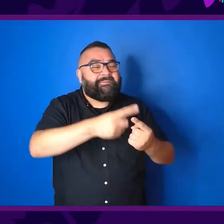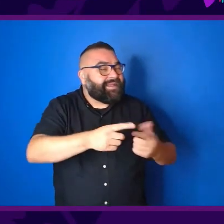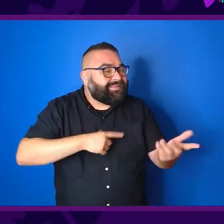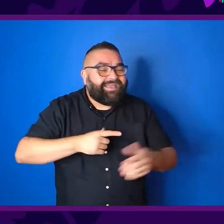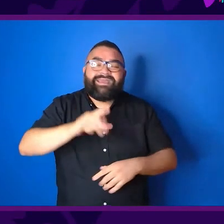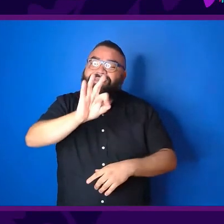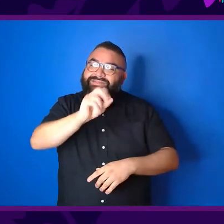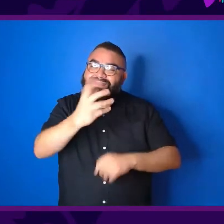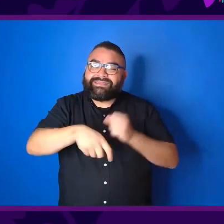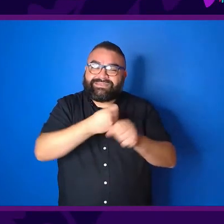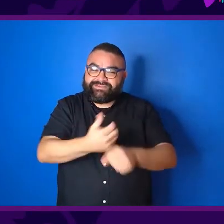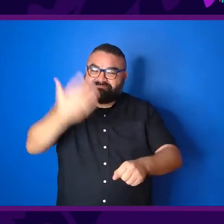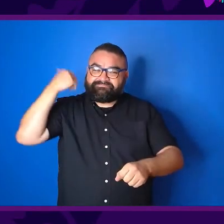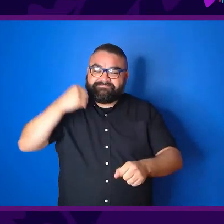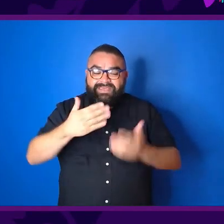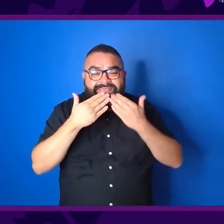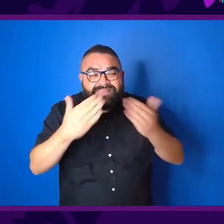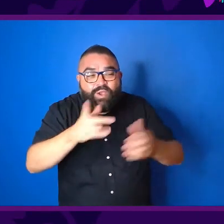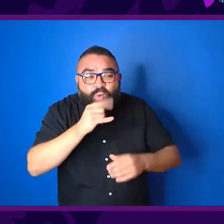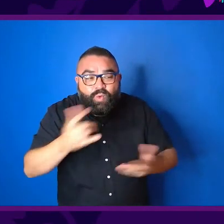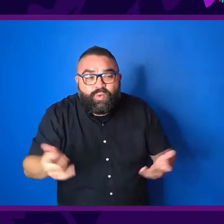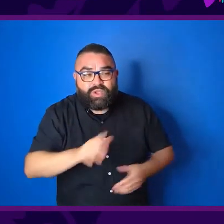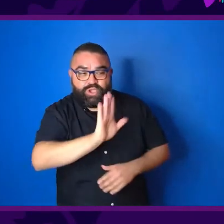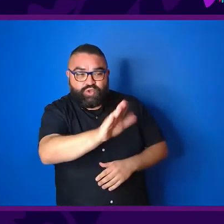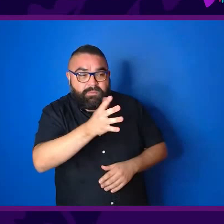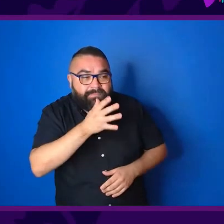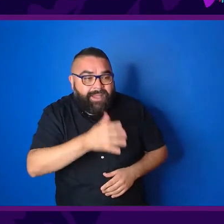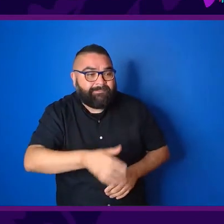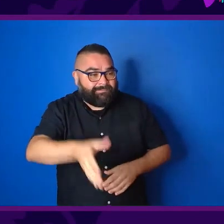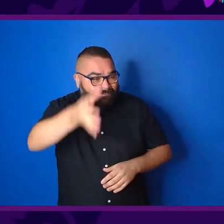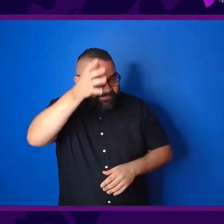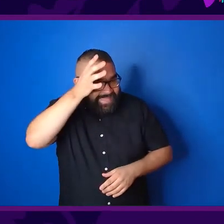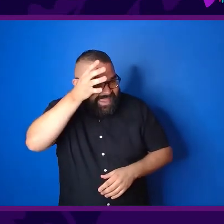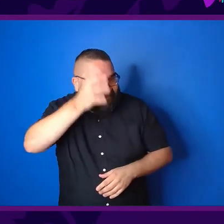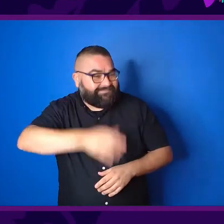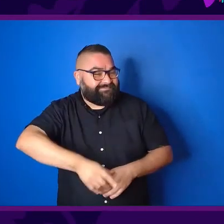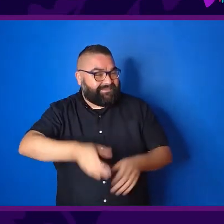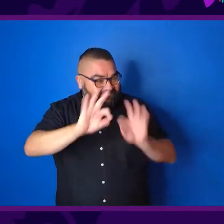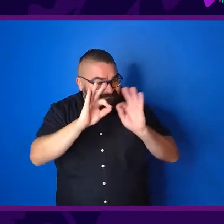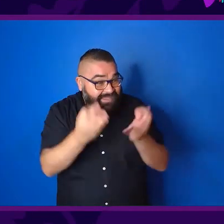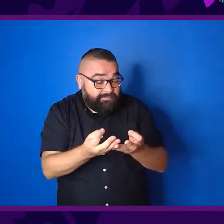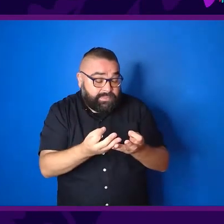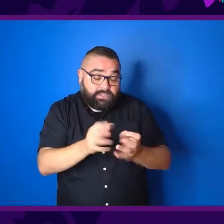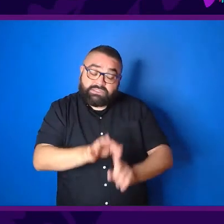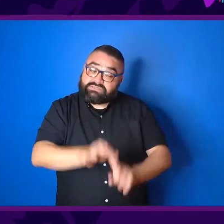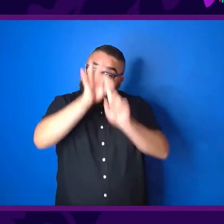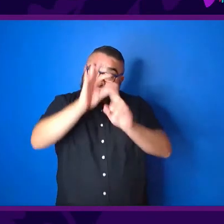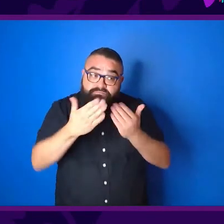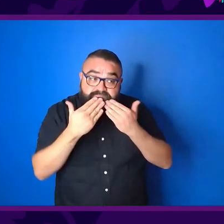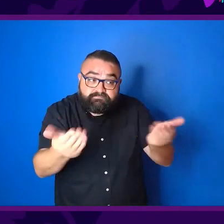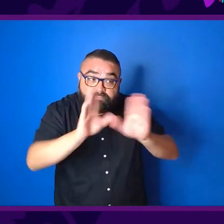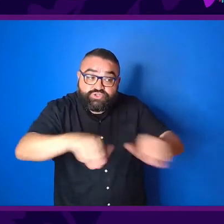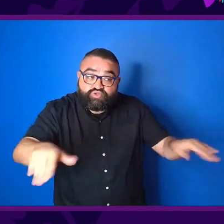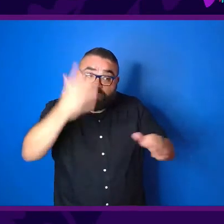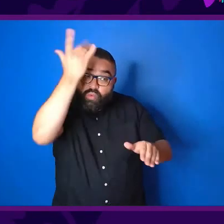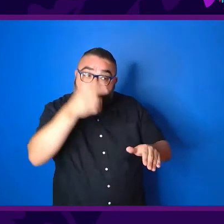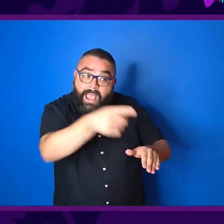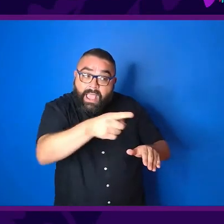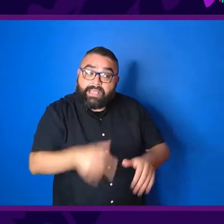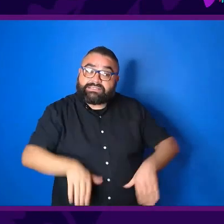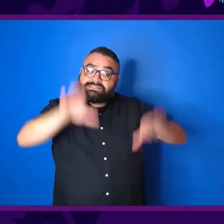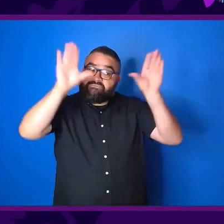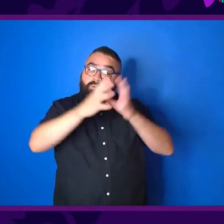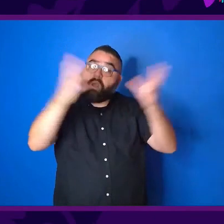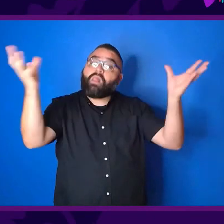your father. I thank your family, and especially your children, because they sacrifice the most. I say to all of you, my love to